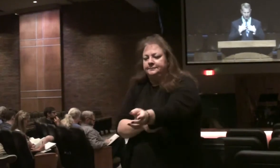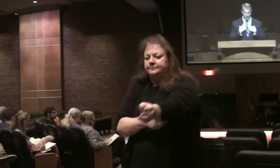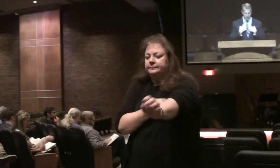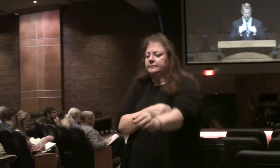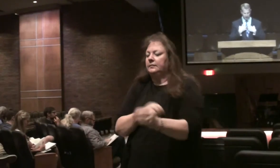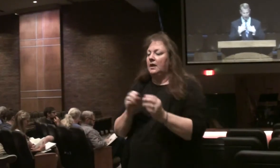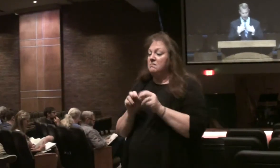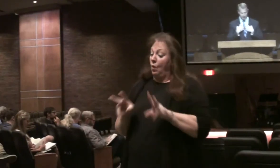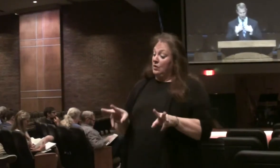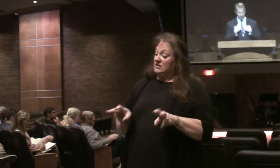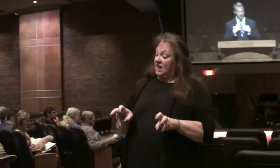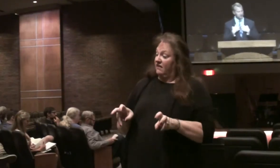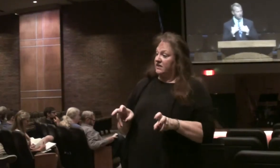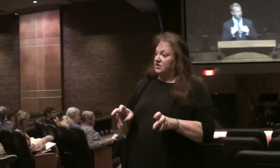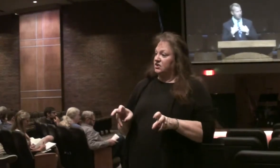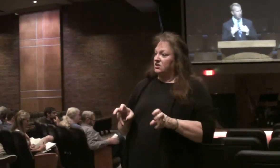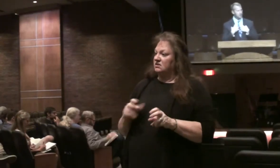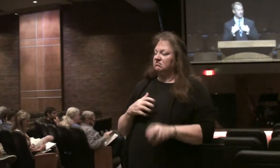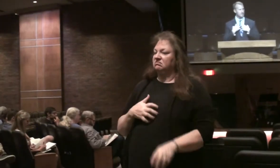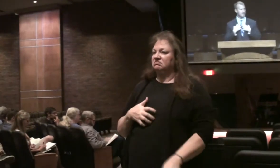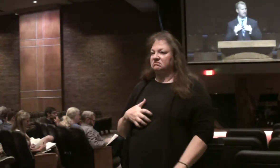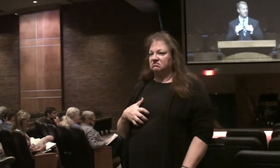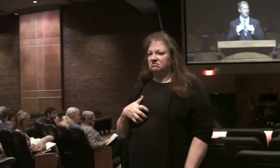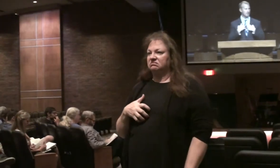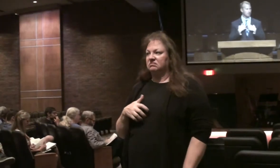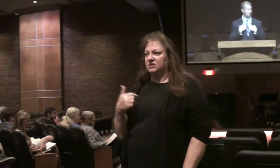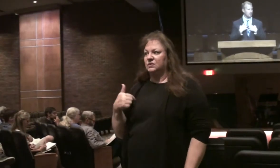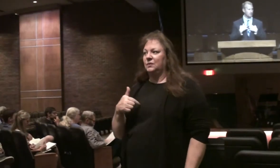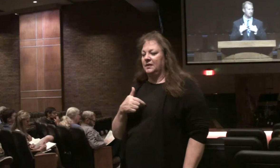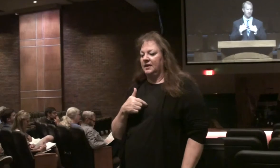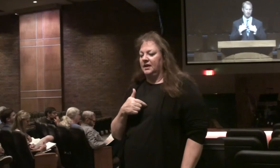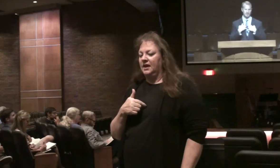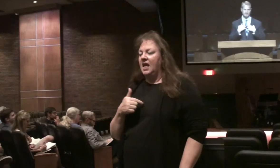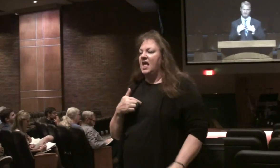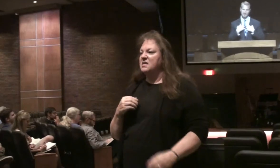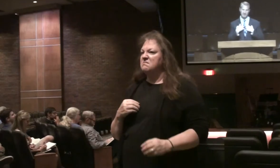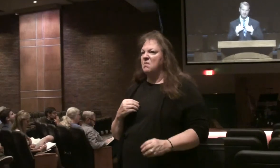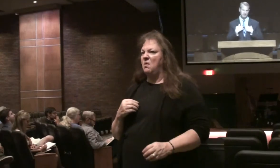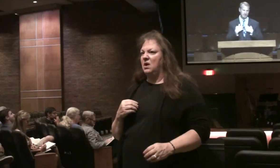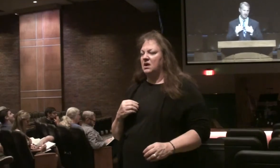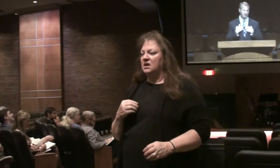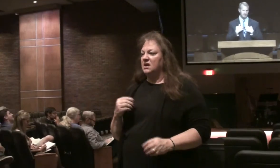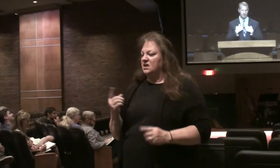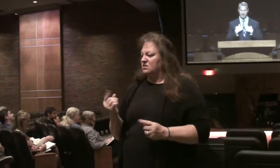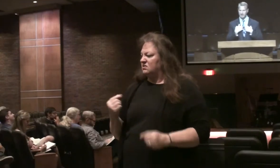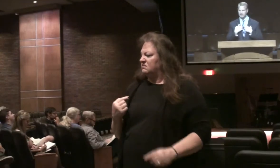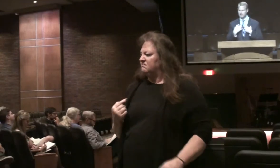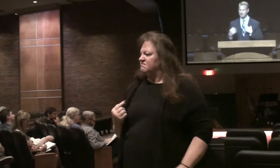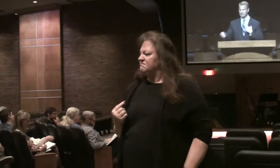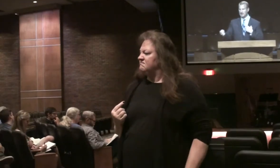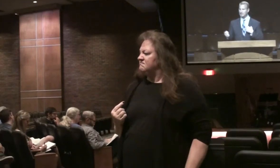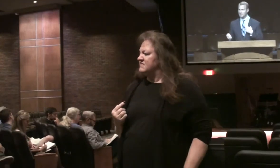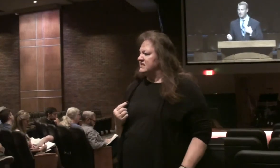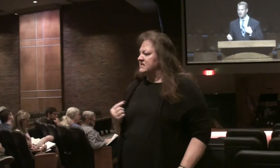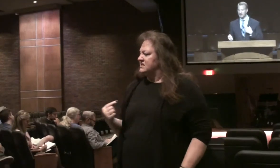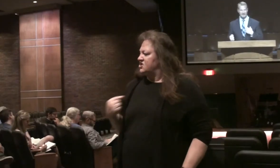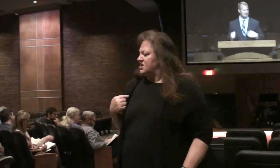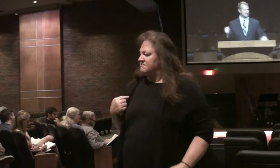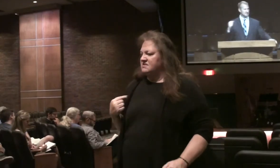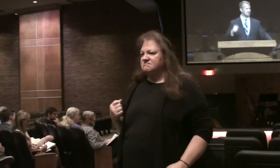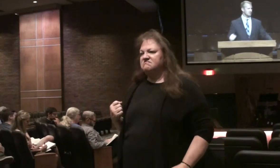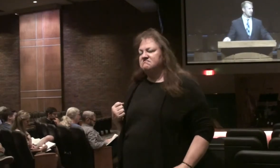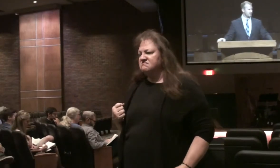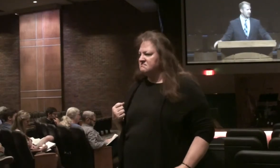more selfish we are, the more miserable we'll be, and the more we'll be provoked. Because everything someone does, it'll be jabbing me in the